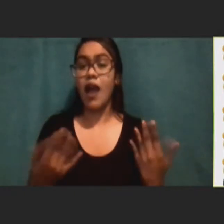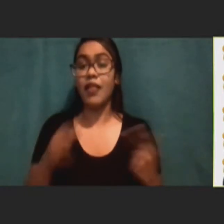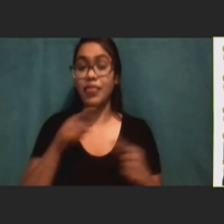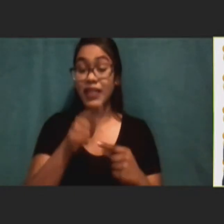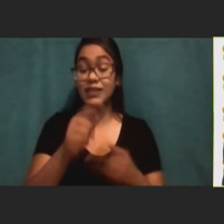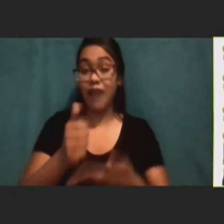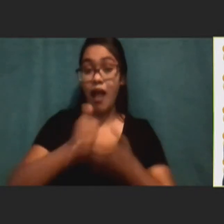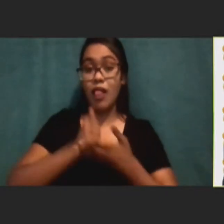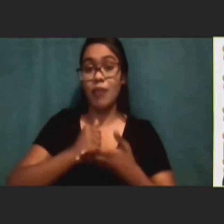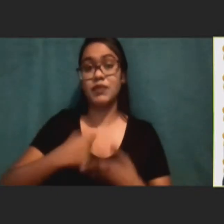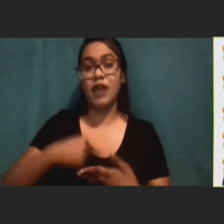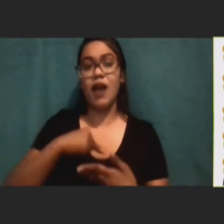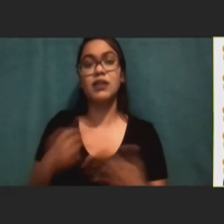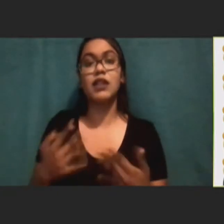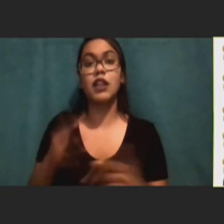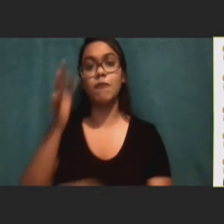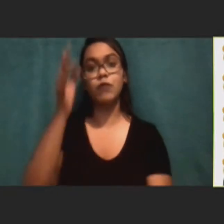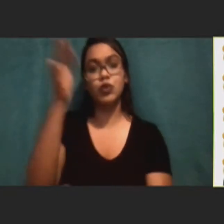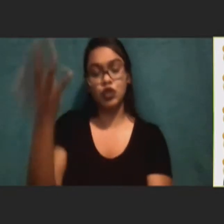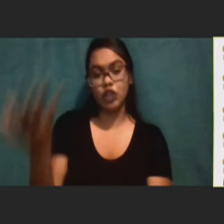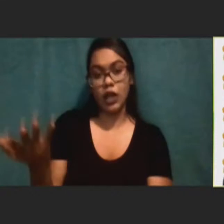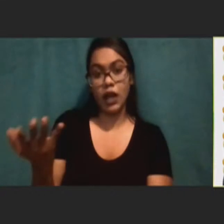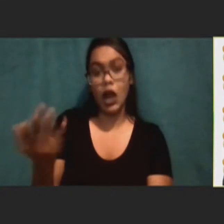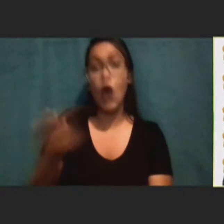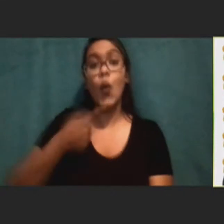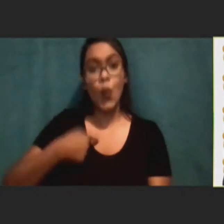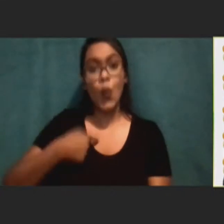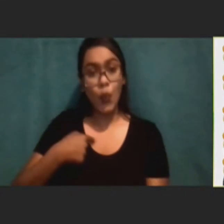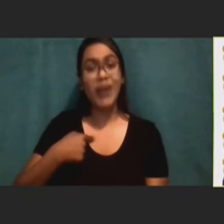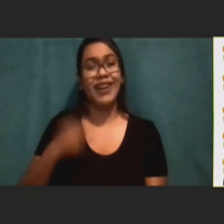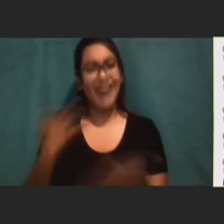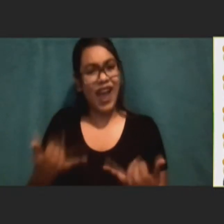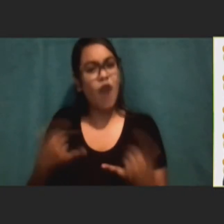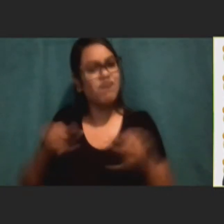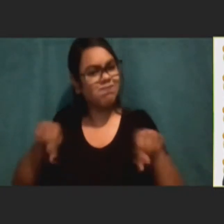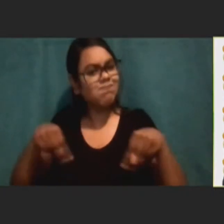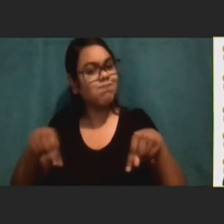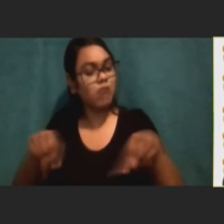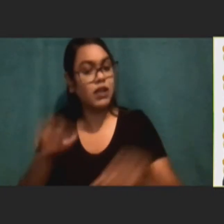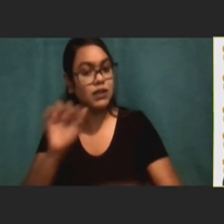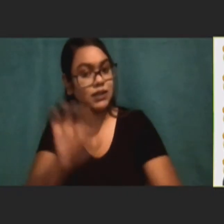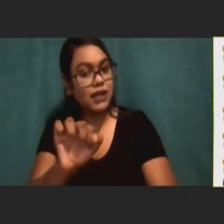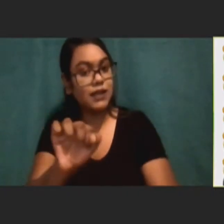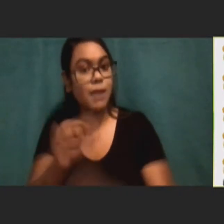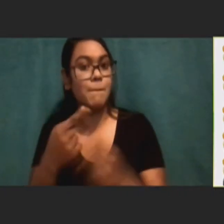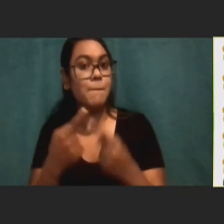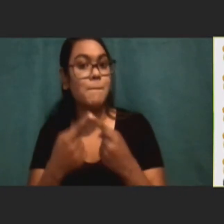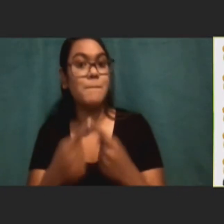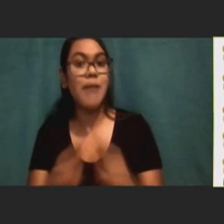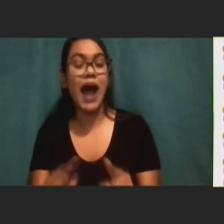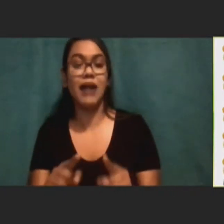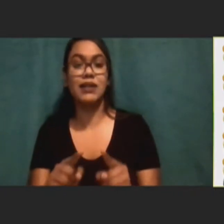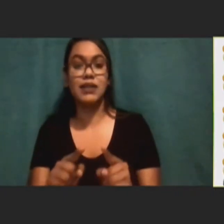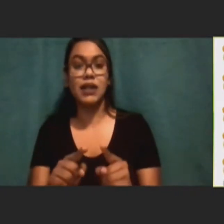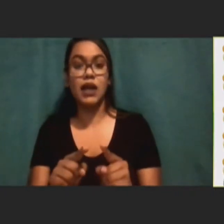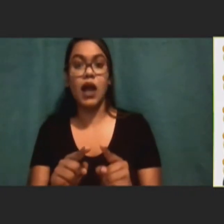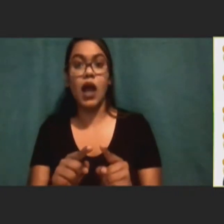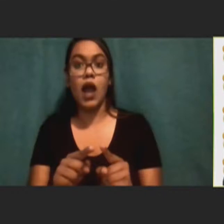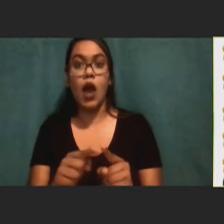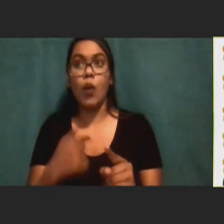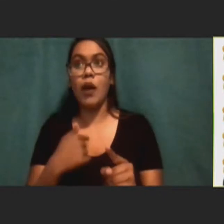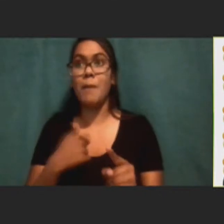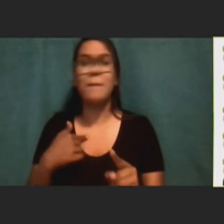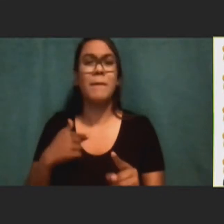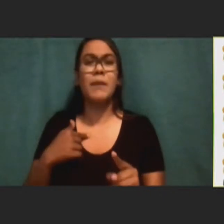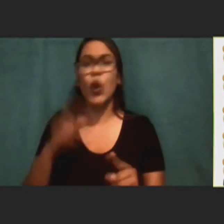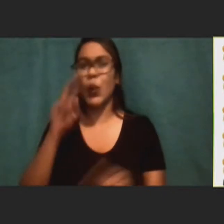all, the fear around the variant should not actually drive us into despair, because